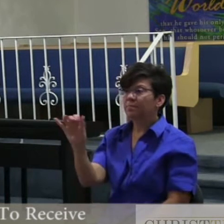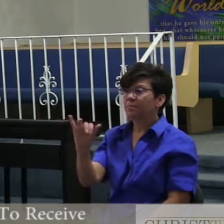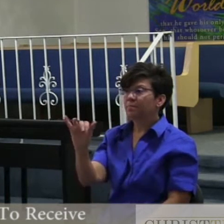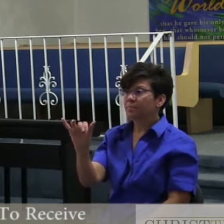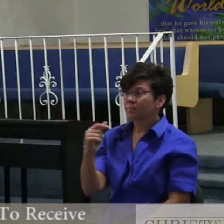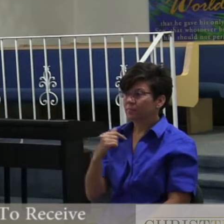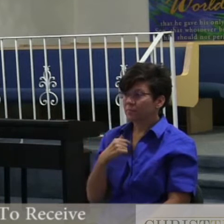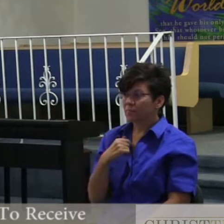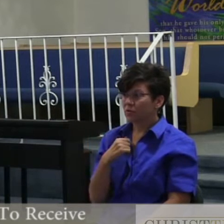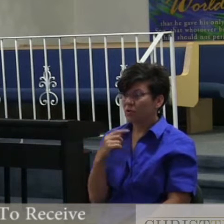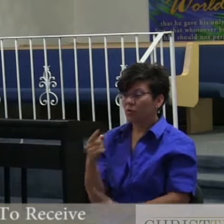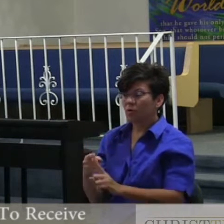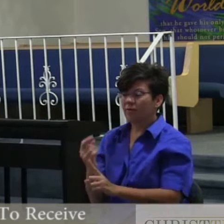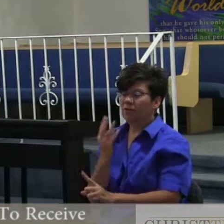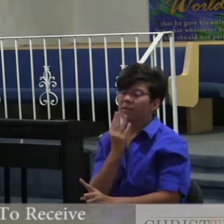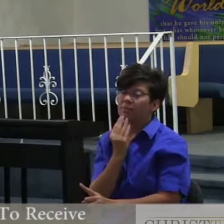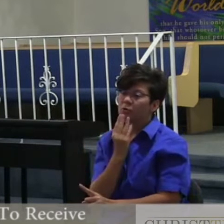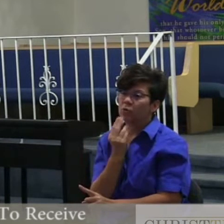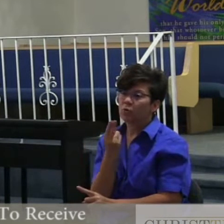be coming out of the book of